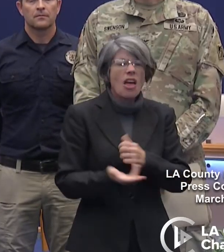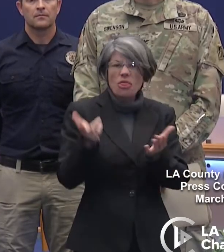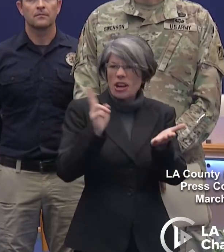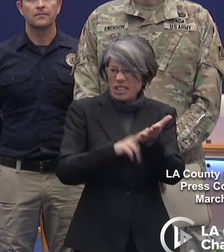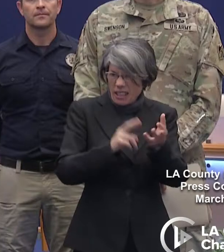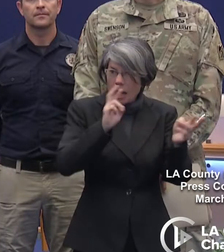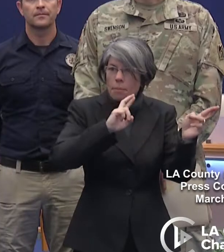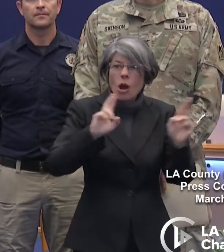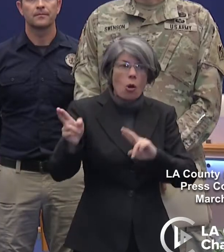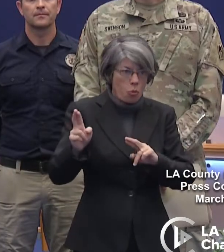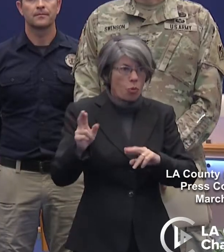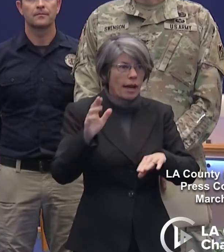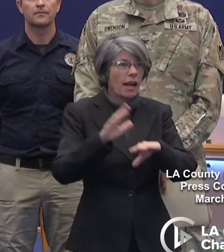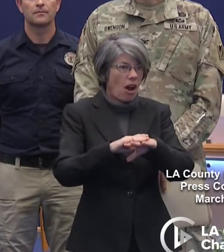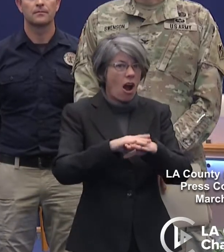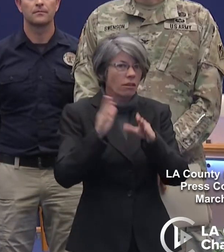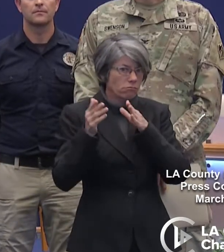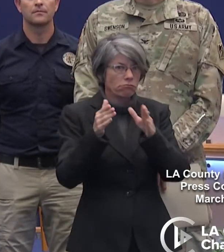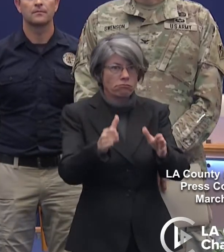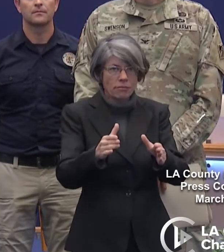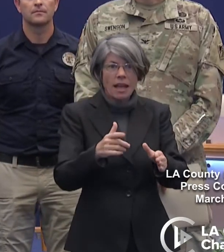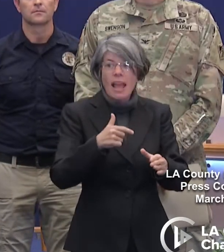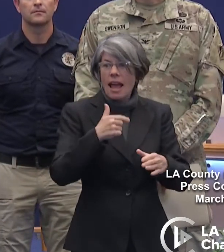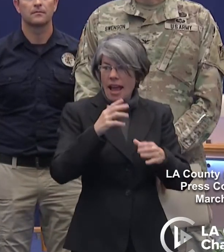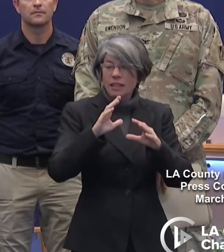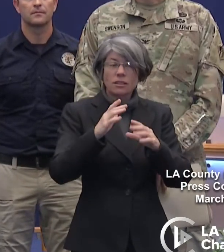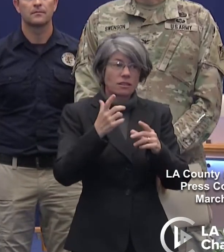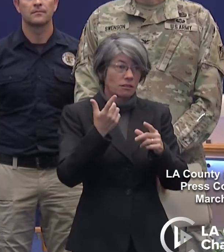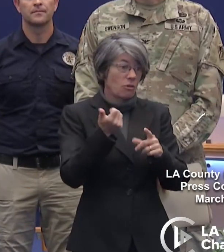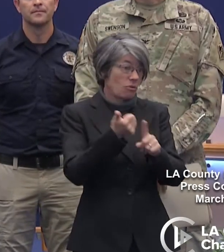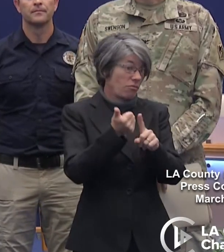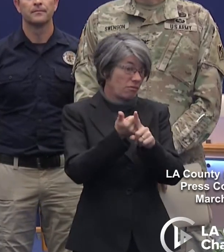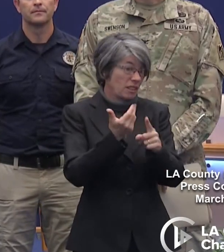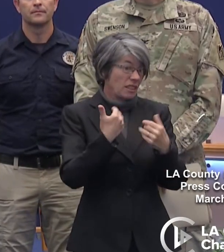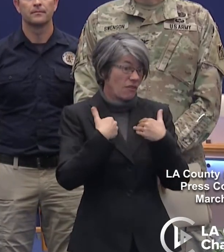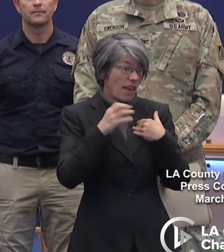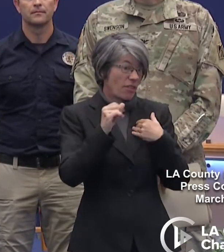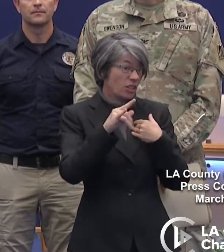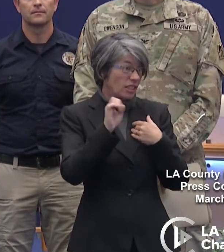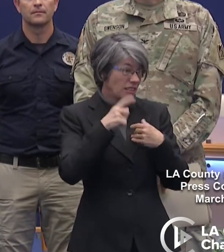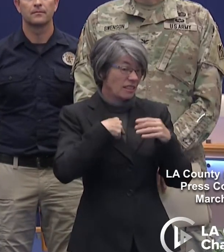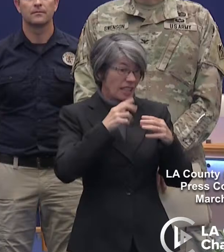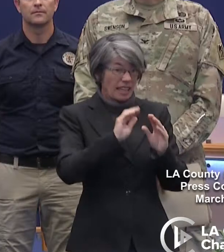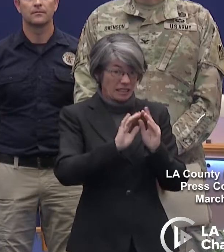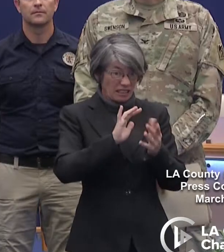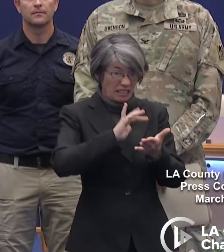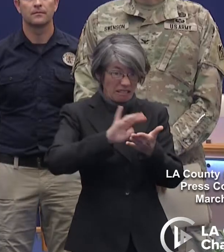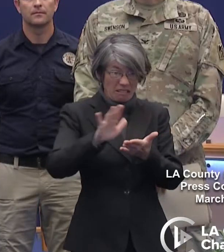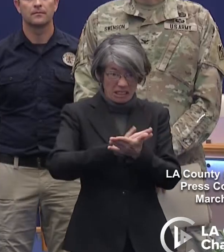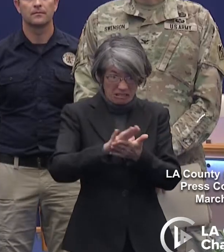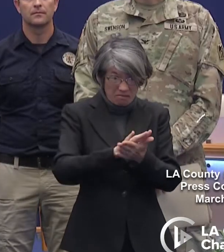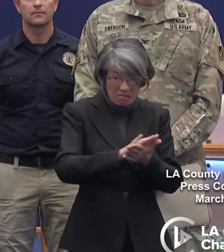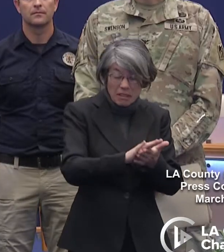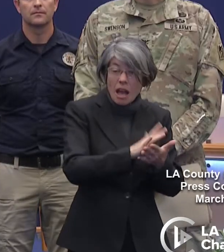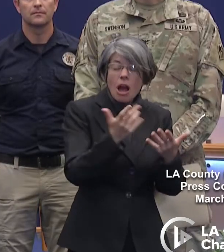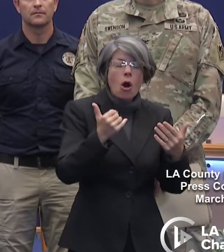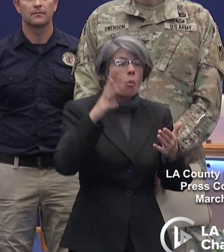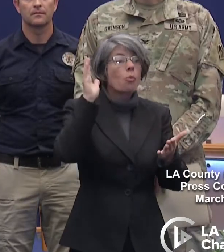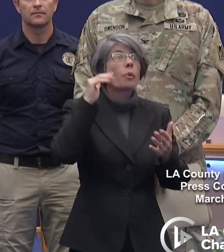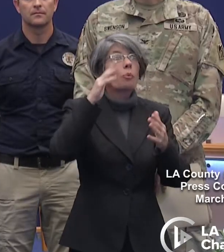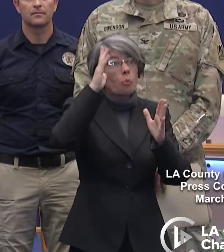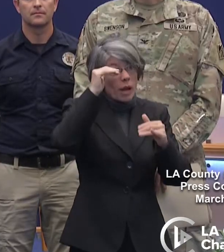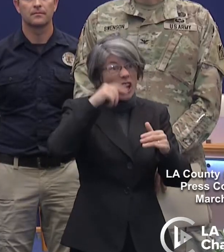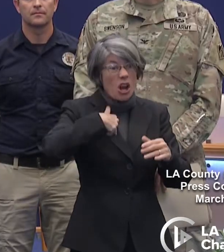signed up and ready to go, and on that on-ramp, as the Corps says, ready to have their sites cleared. We expect to reach 5,000